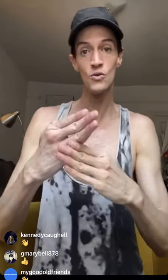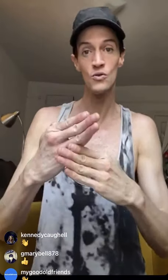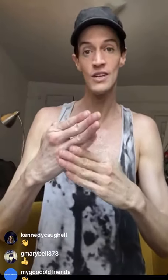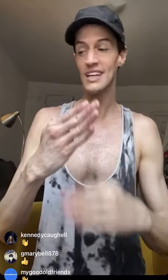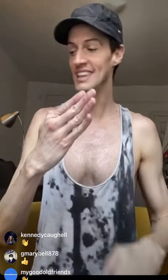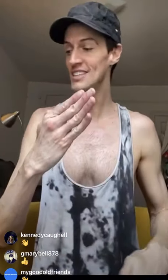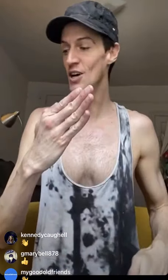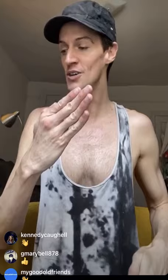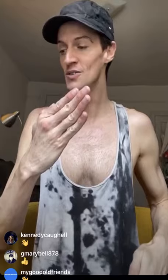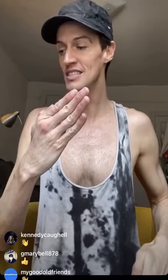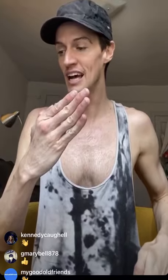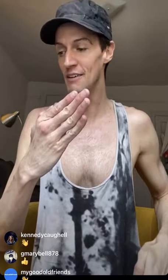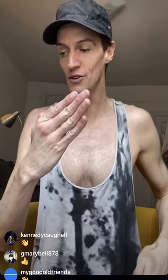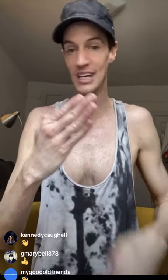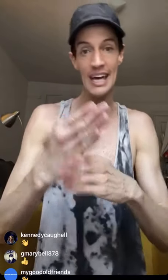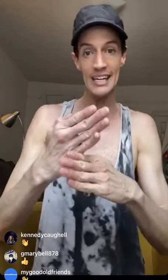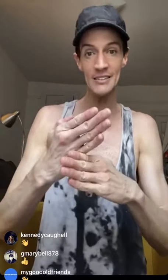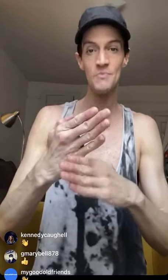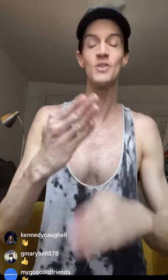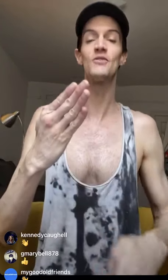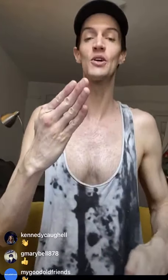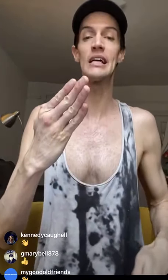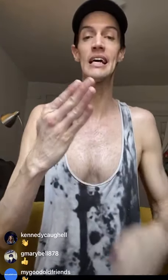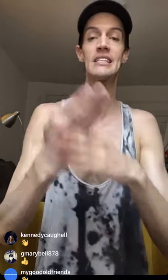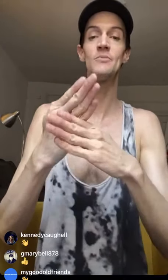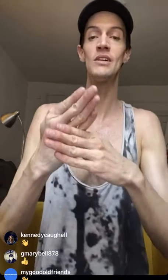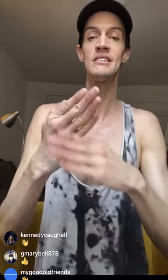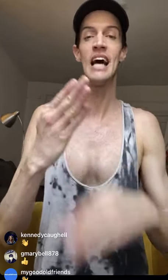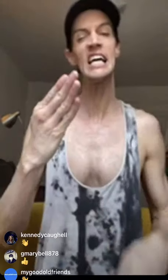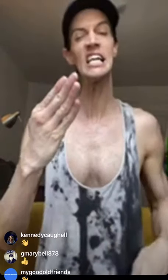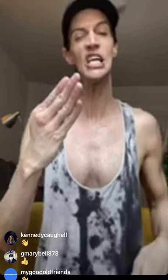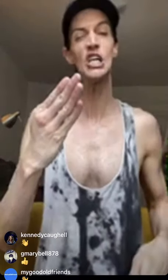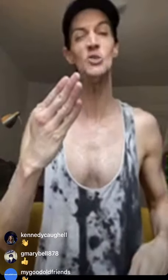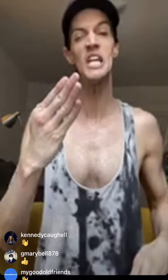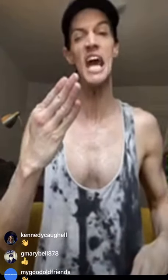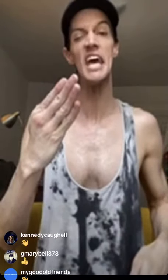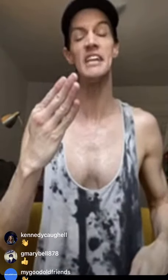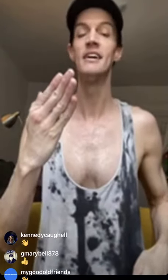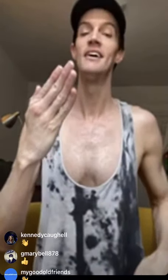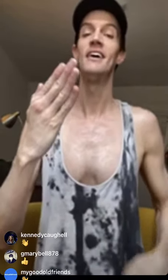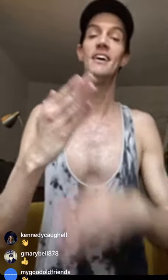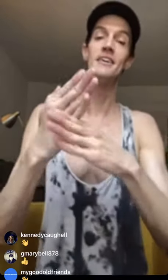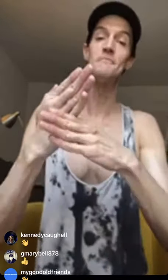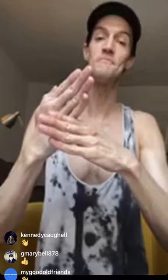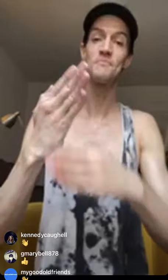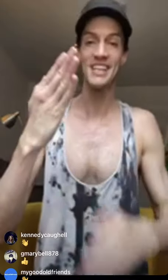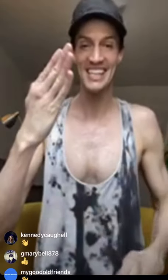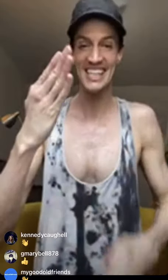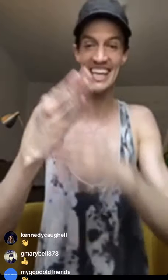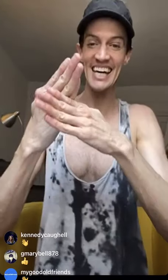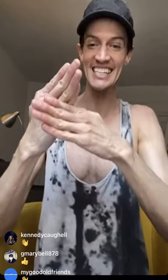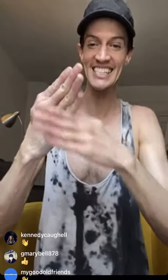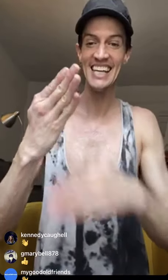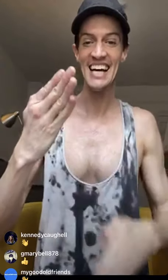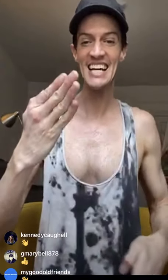and this is also the sign for kick. So if you're gonna kick someone, I gotta kick you in the head, kick. This is